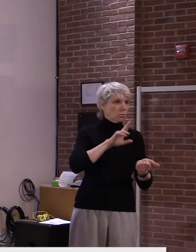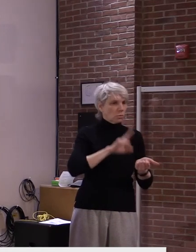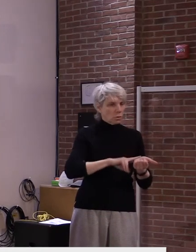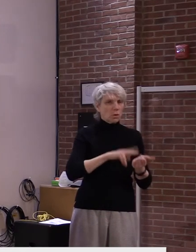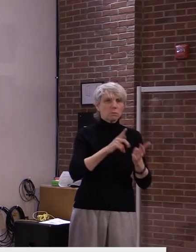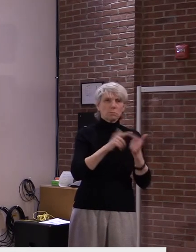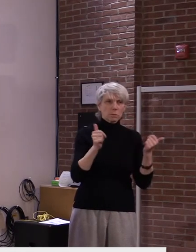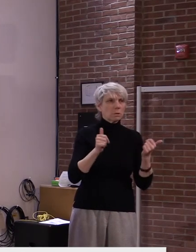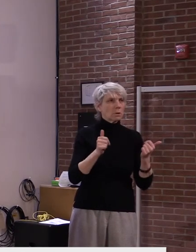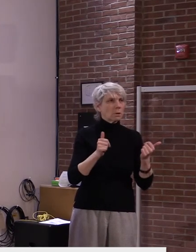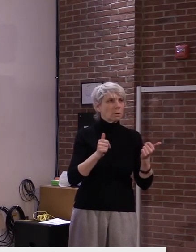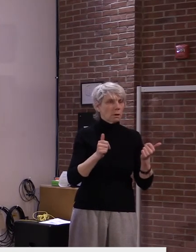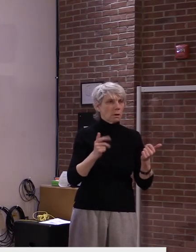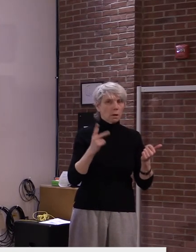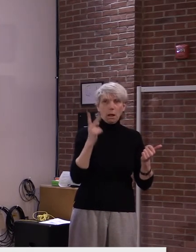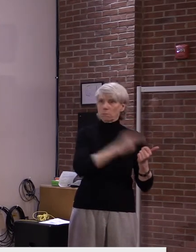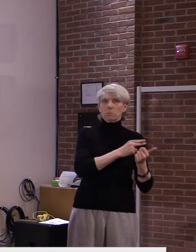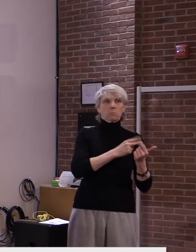continue